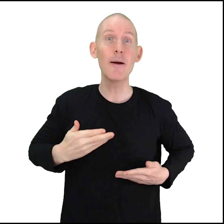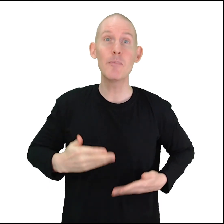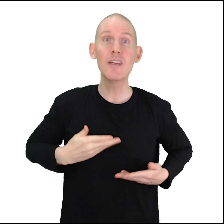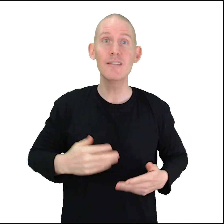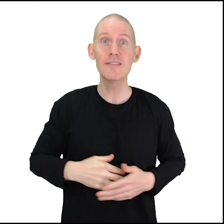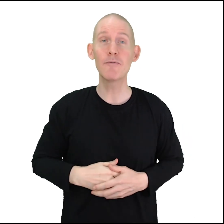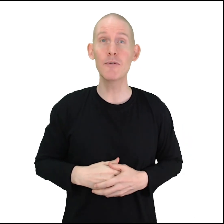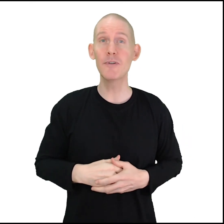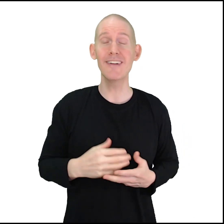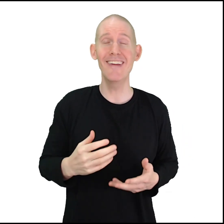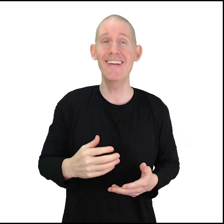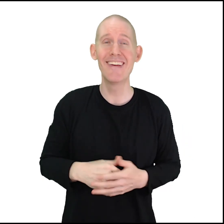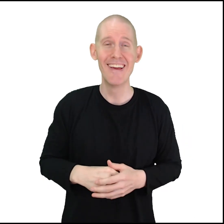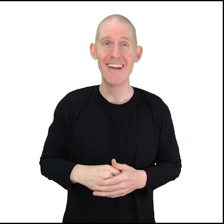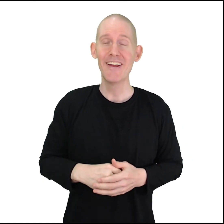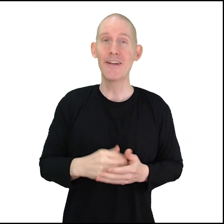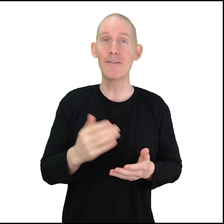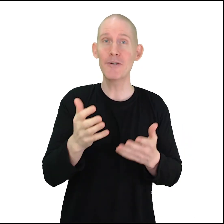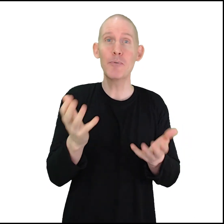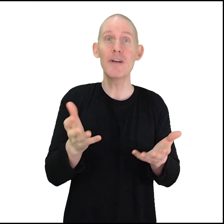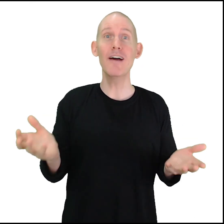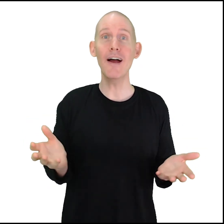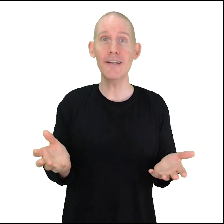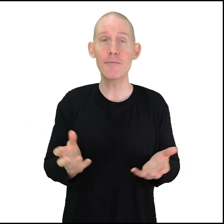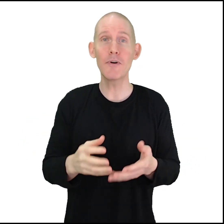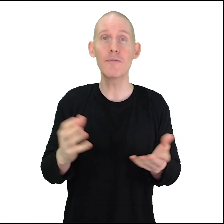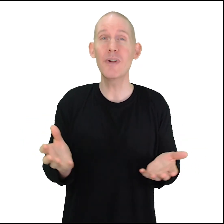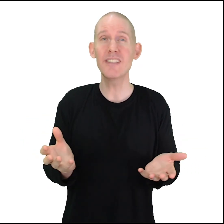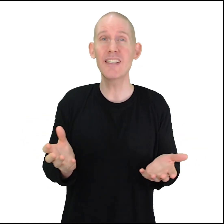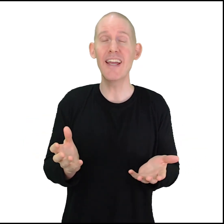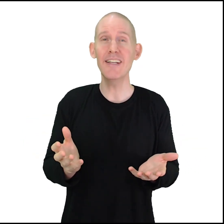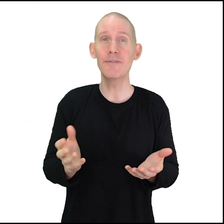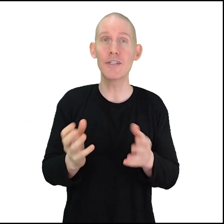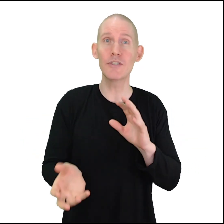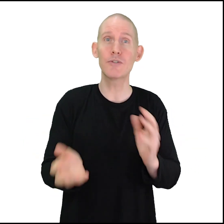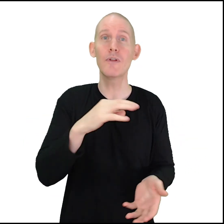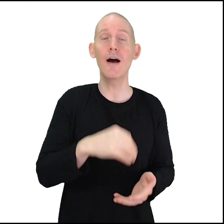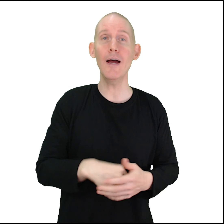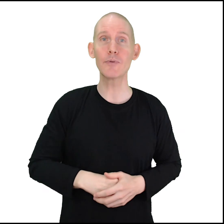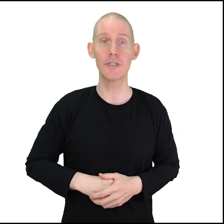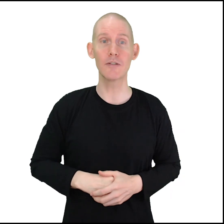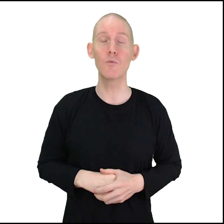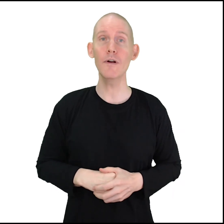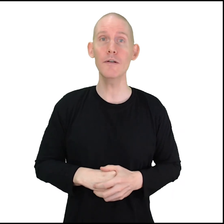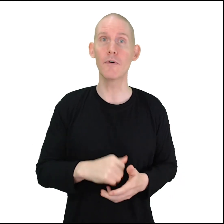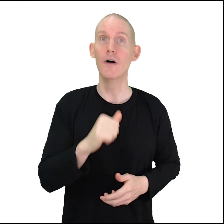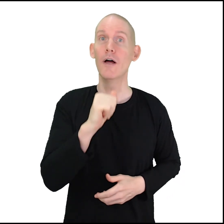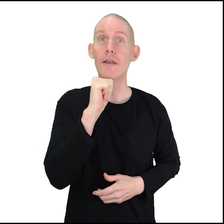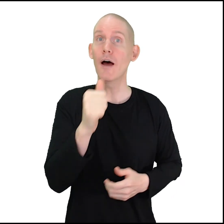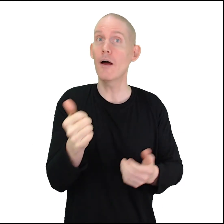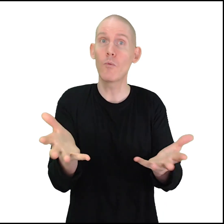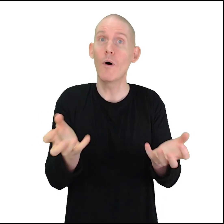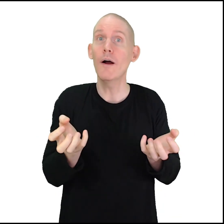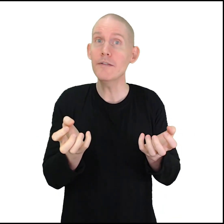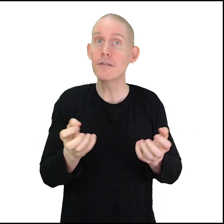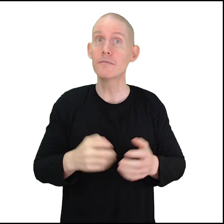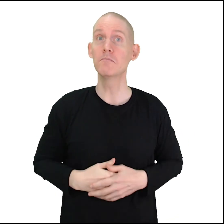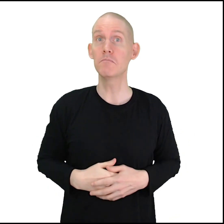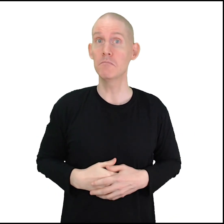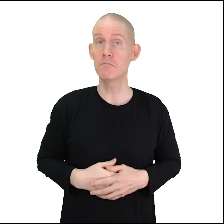happy. If you you can put not in front of basically anything and just do the opposite. It's wonderful. Not want. If